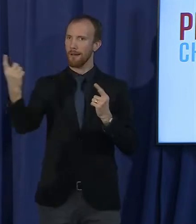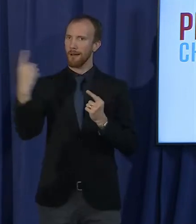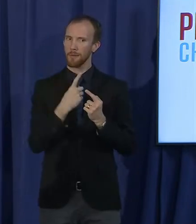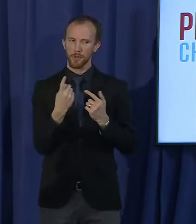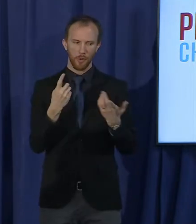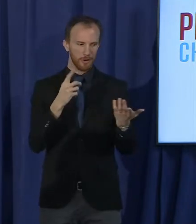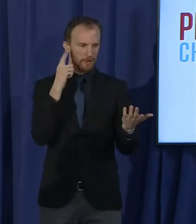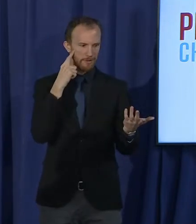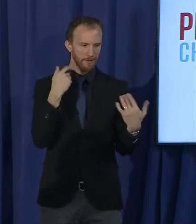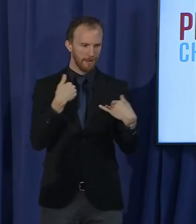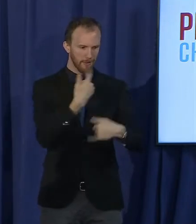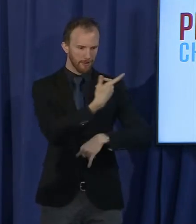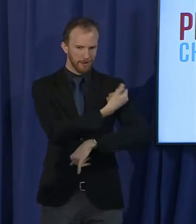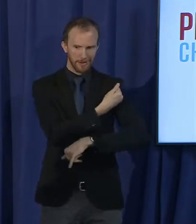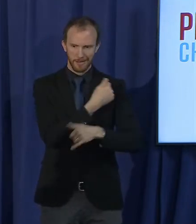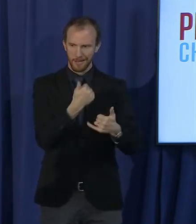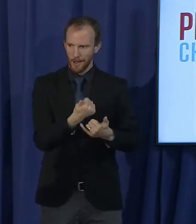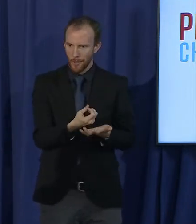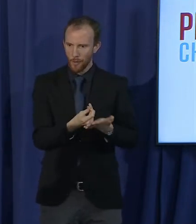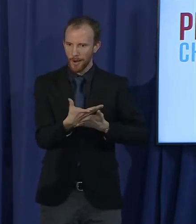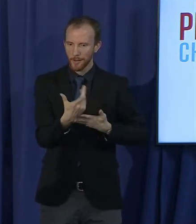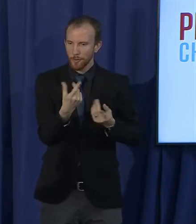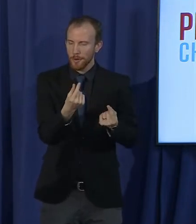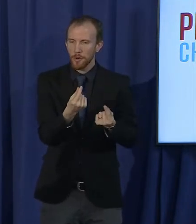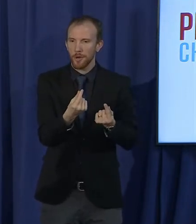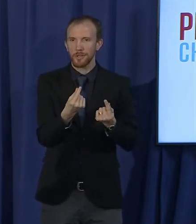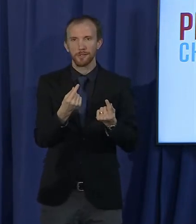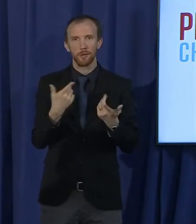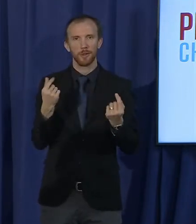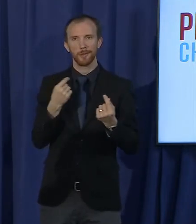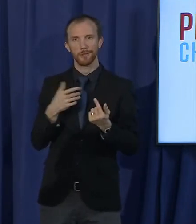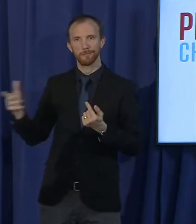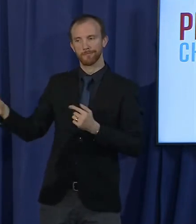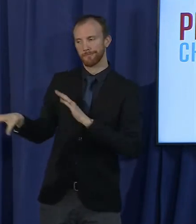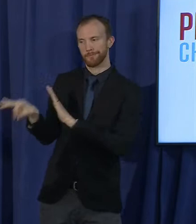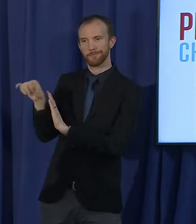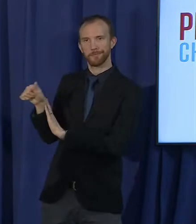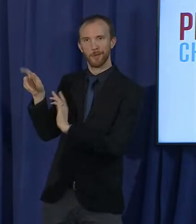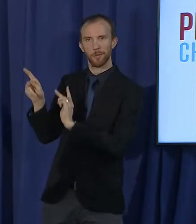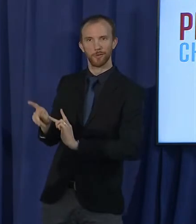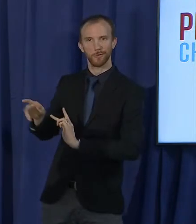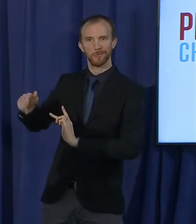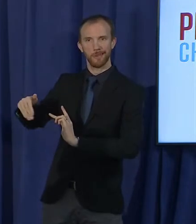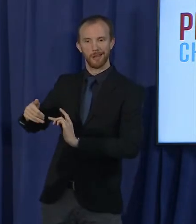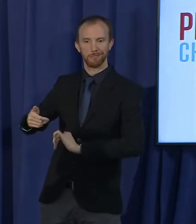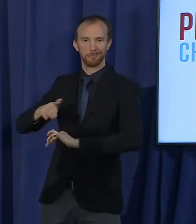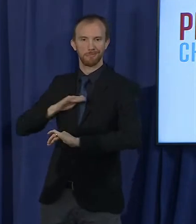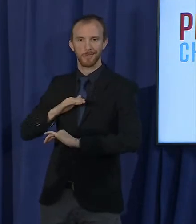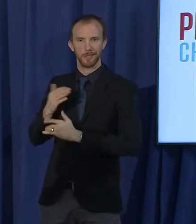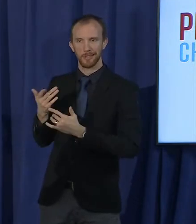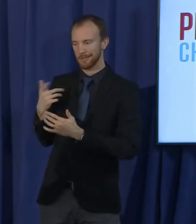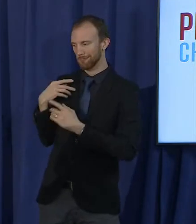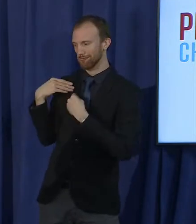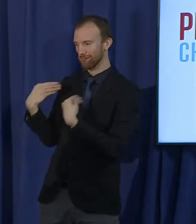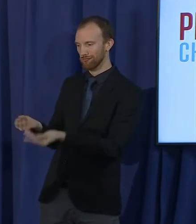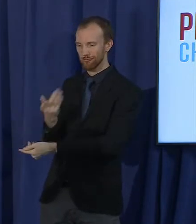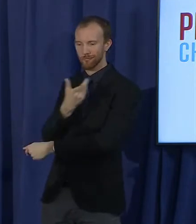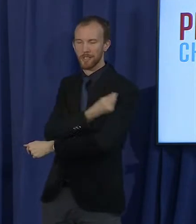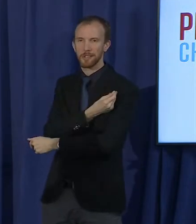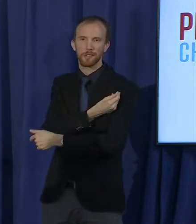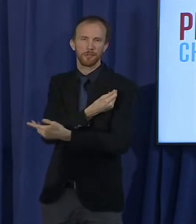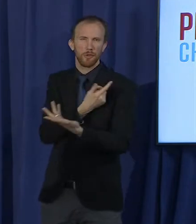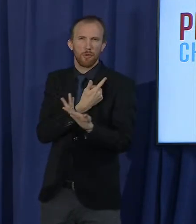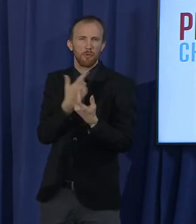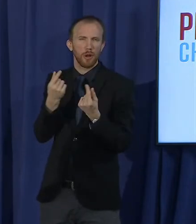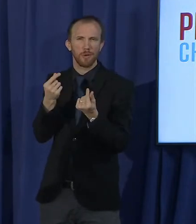on this? And I have, if you have any issues, guidance on what to do with leftover dosage. Sure. So let